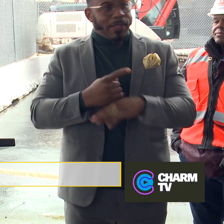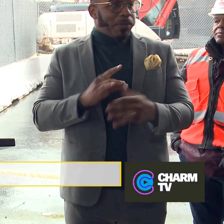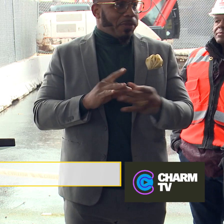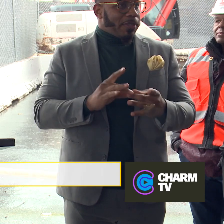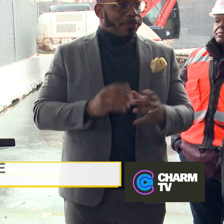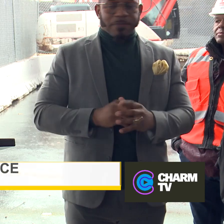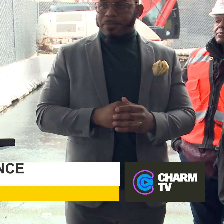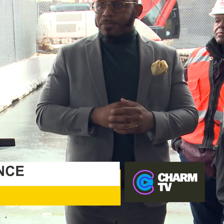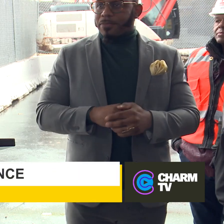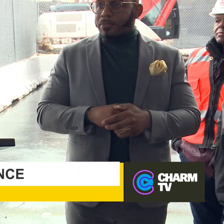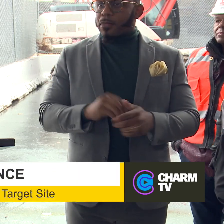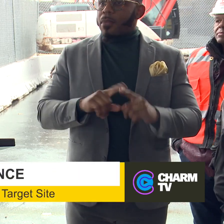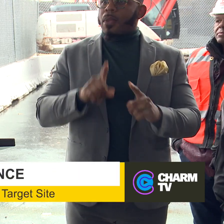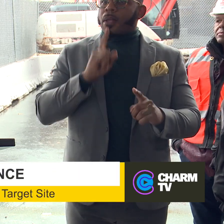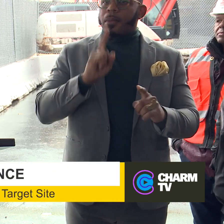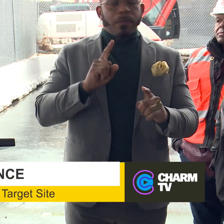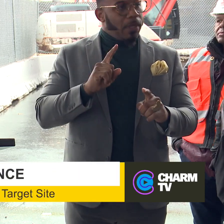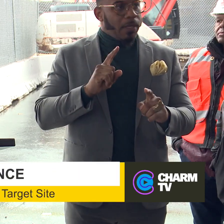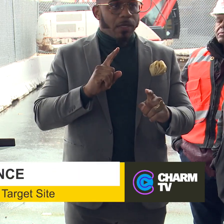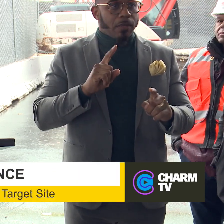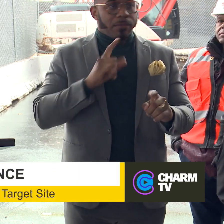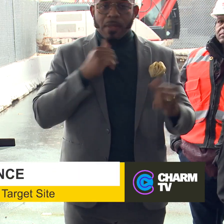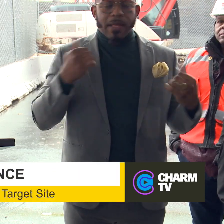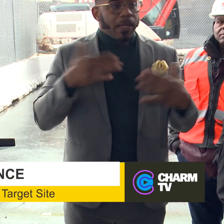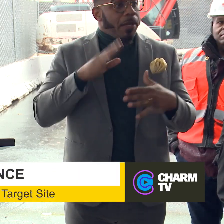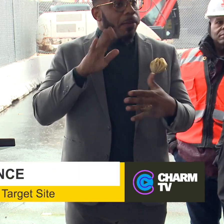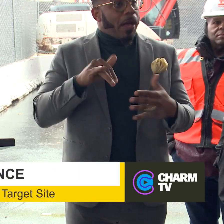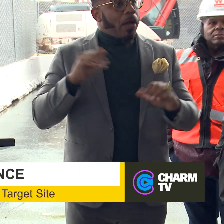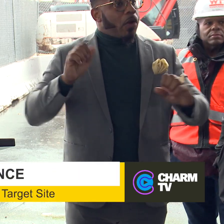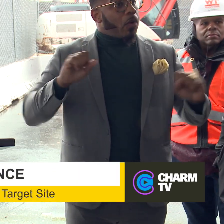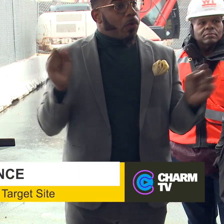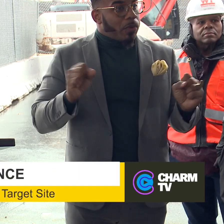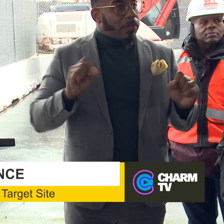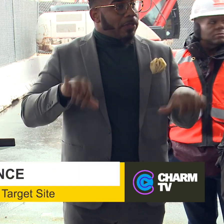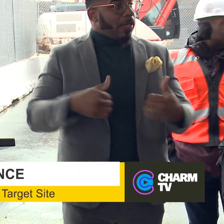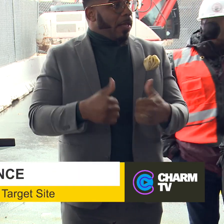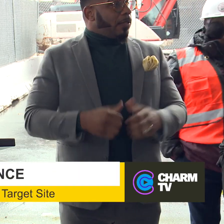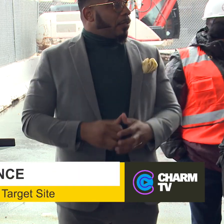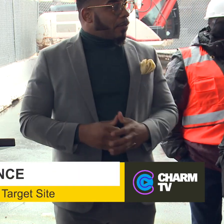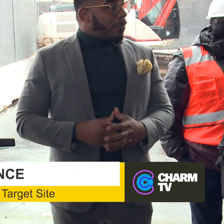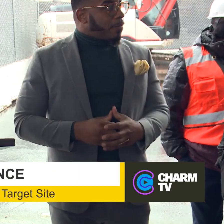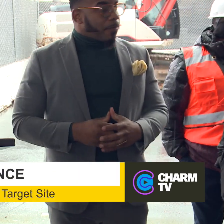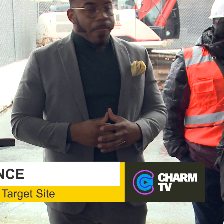say, but being undaunted by the weather challenge.